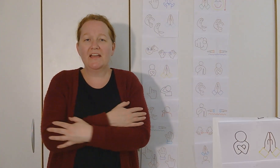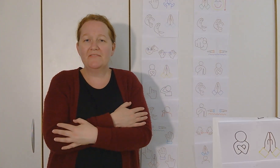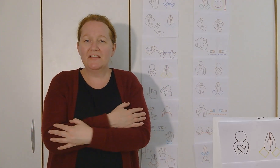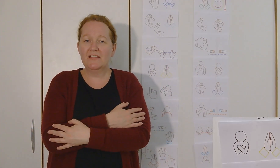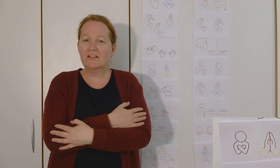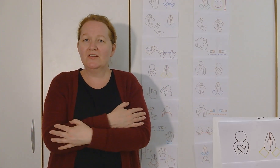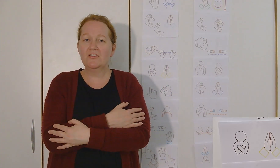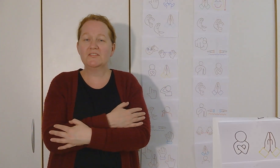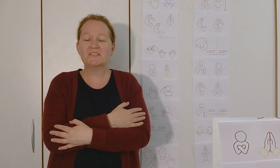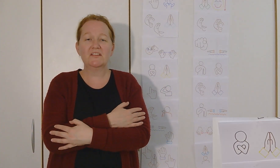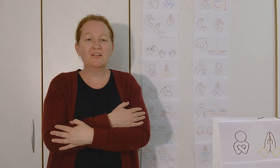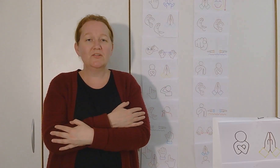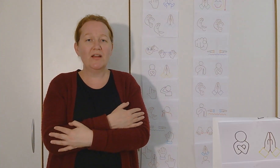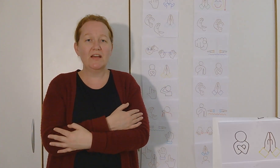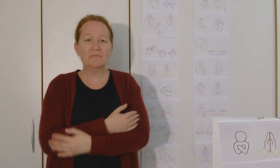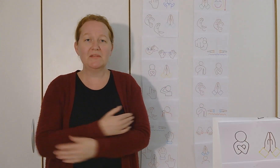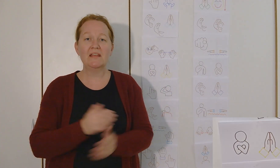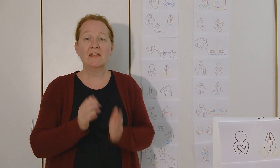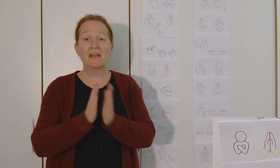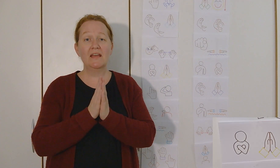feel it close around me as